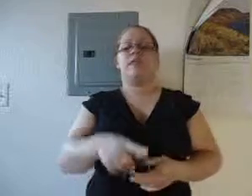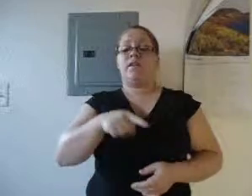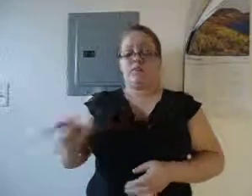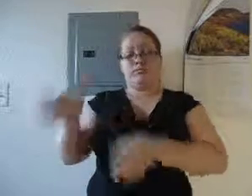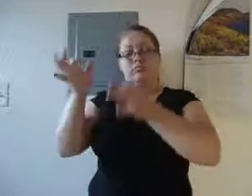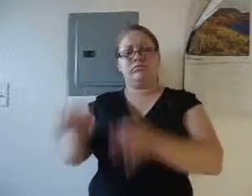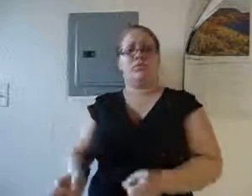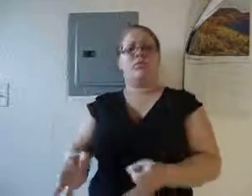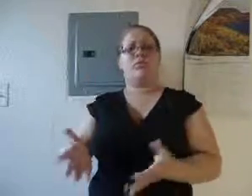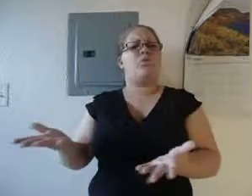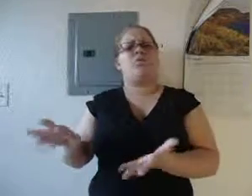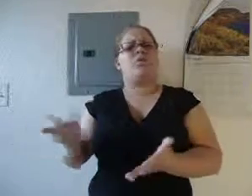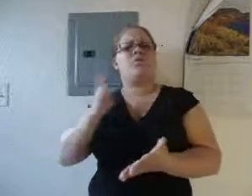to that topic. And